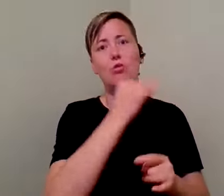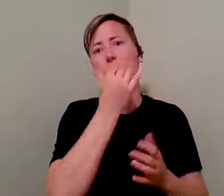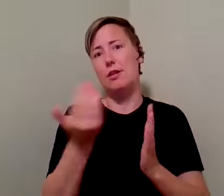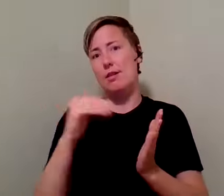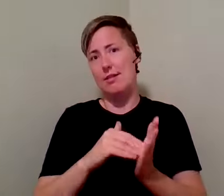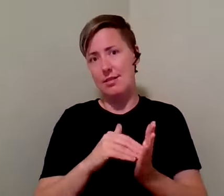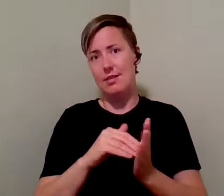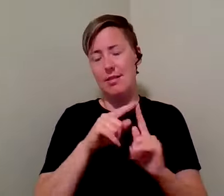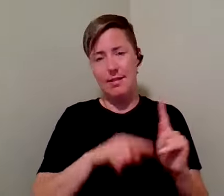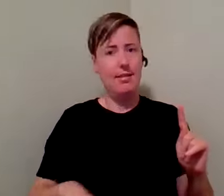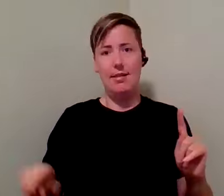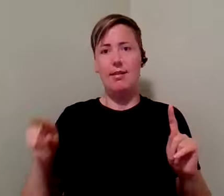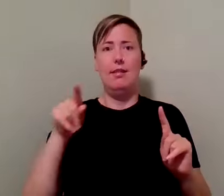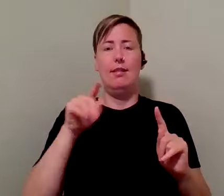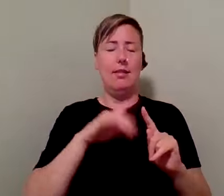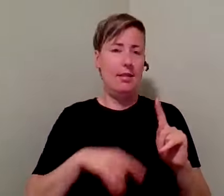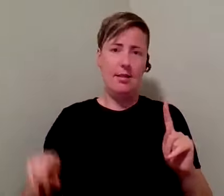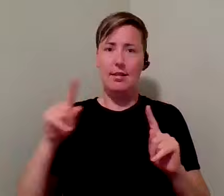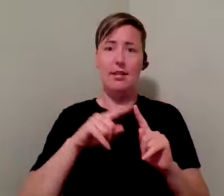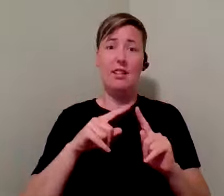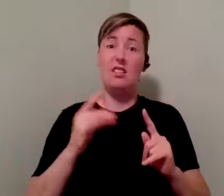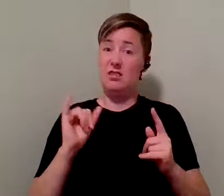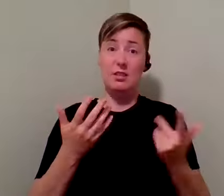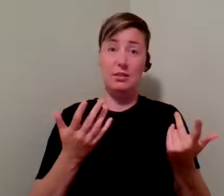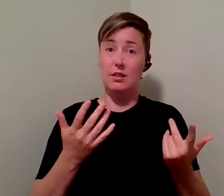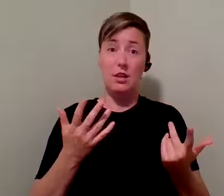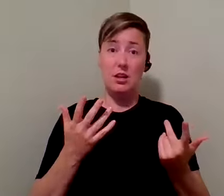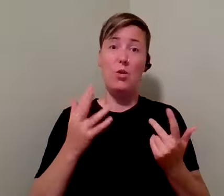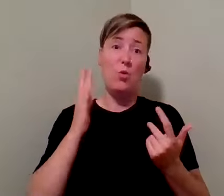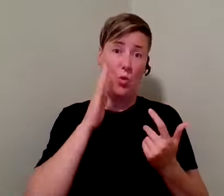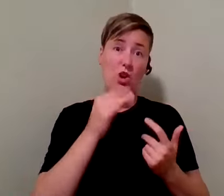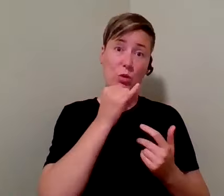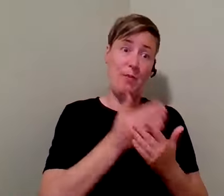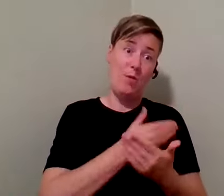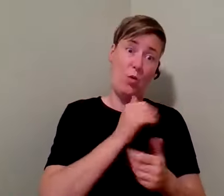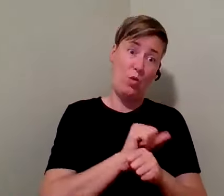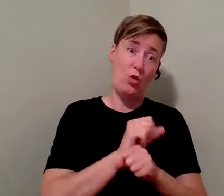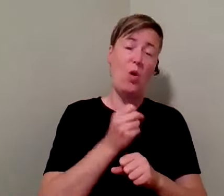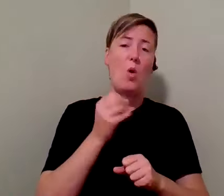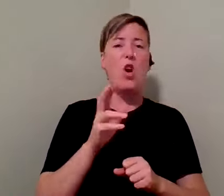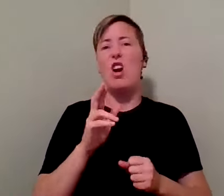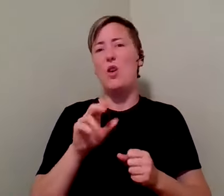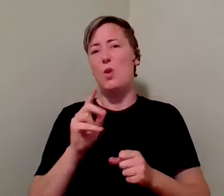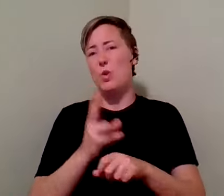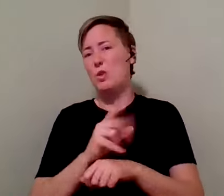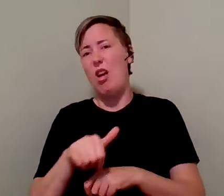that was me. I would either drink before I went to work, or I would use some other exotic substance so I could